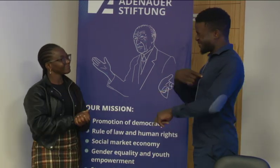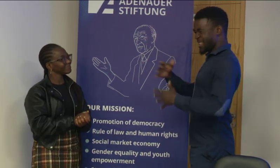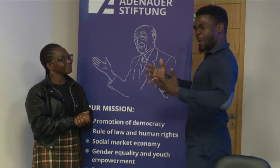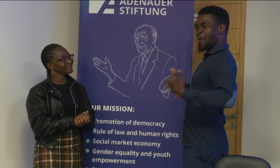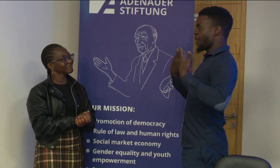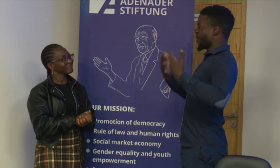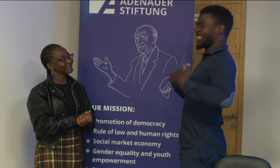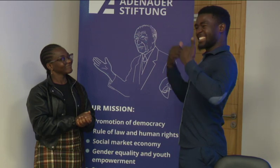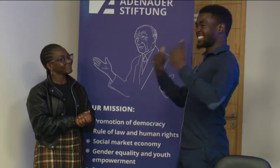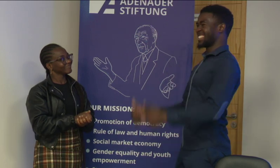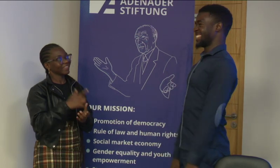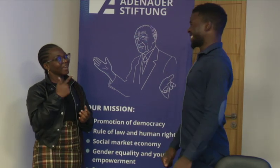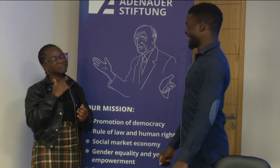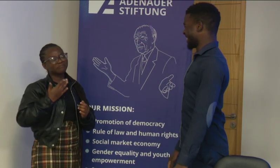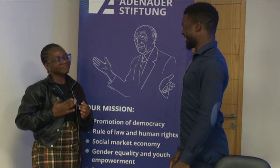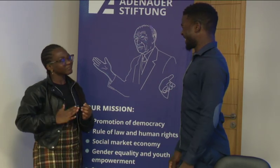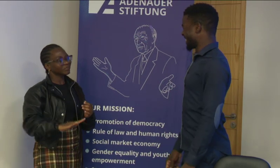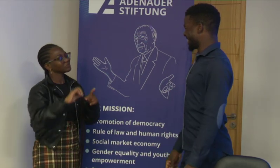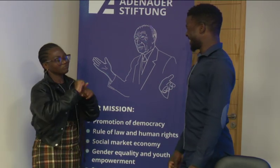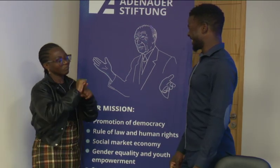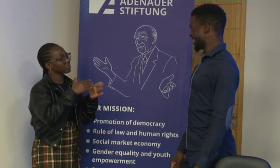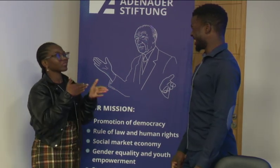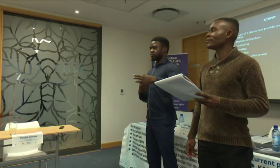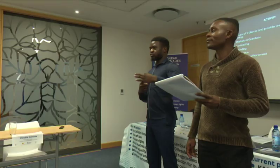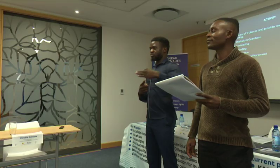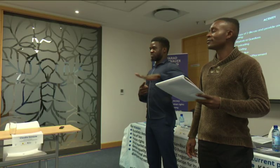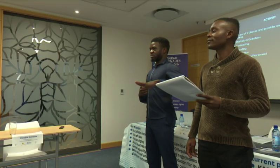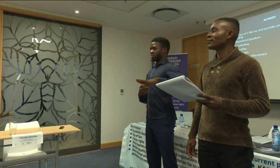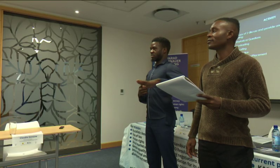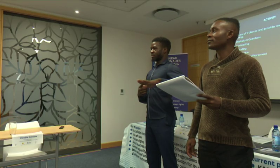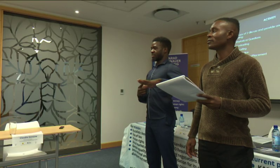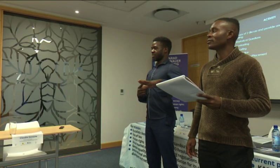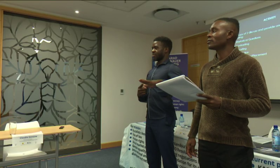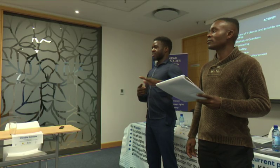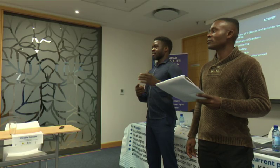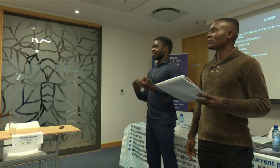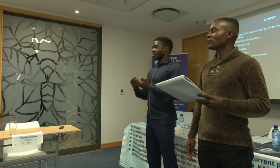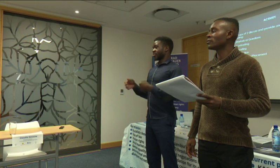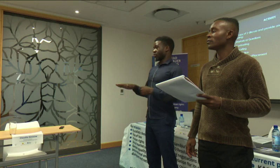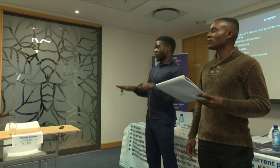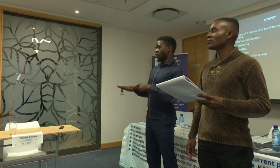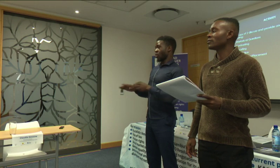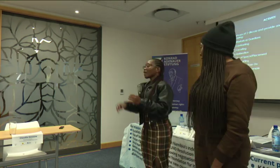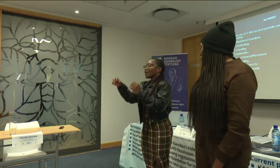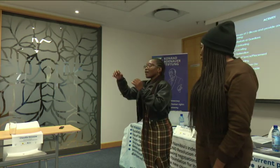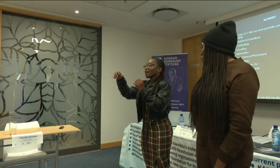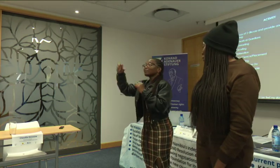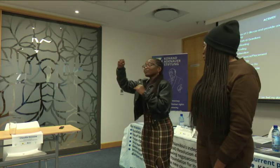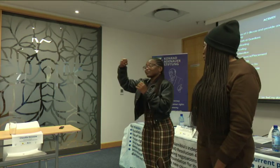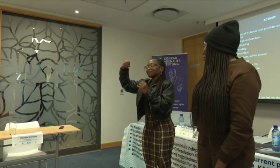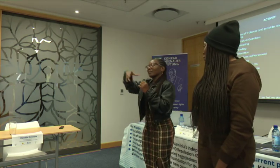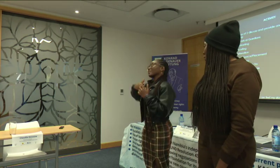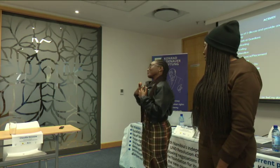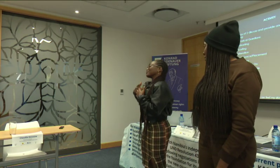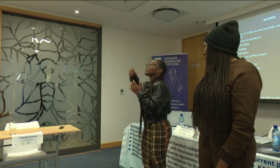in Windhoek. They both attended high schools which accommodated people with hearing impairment, and that's how they fell